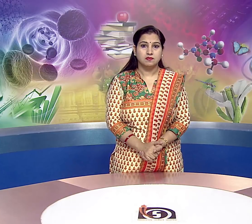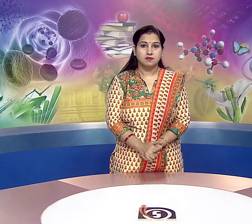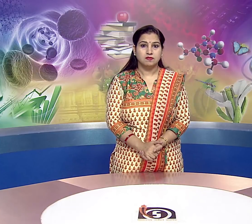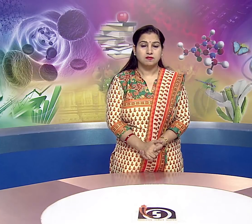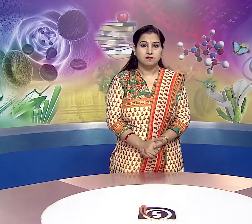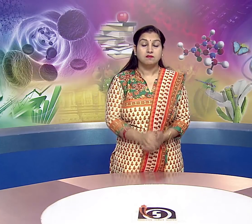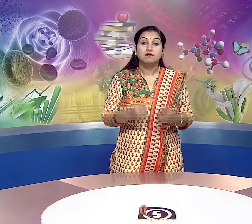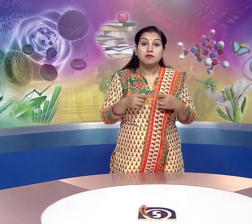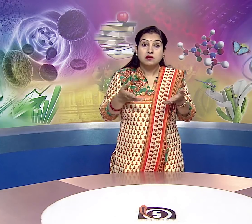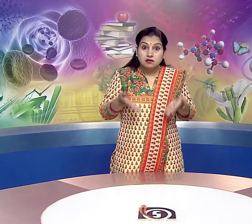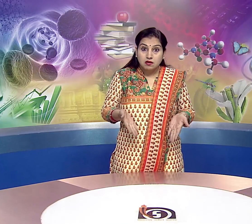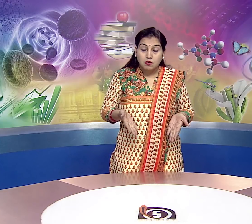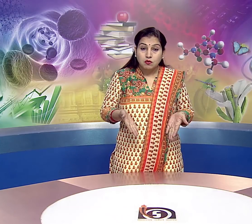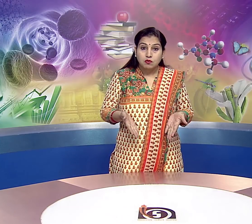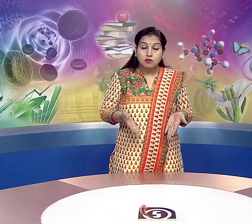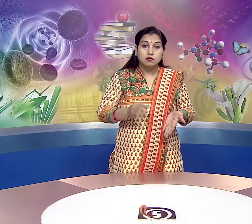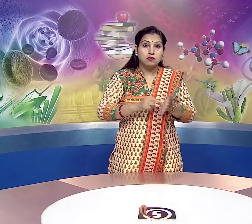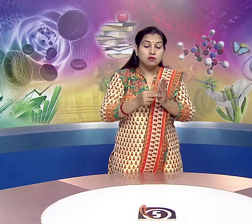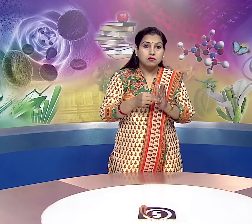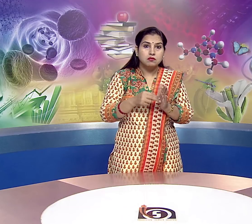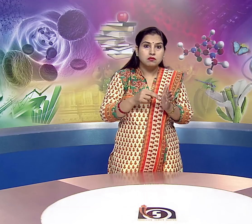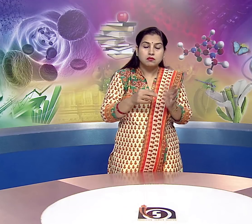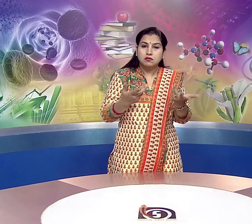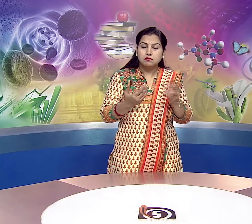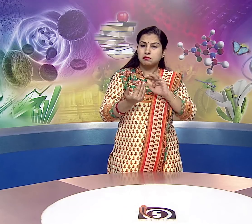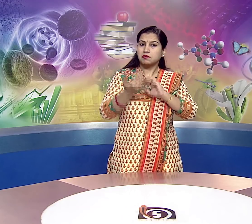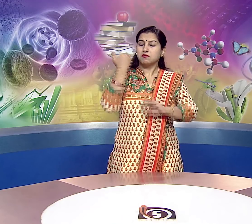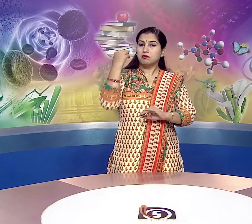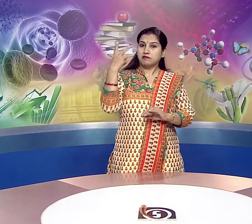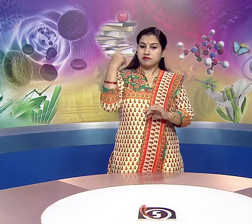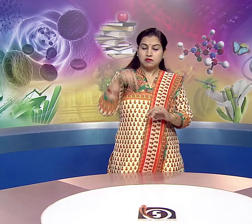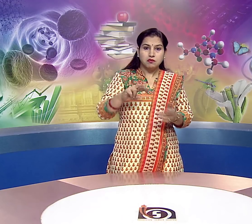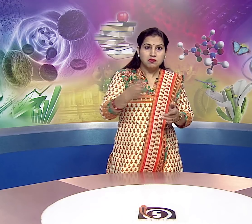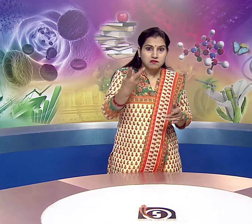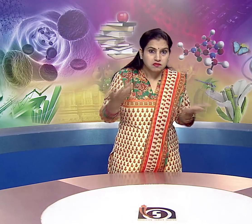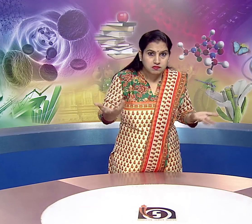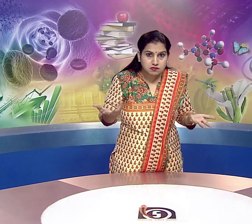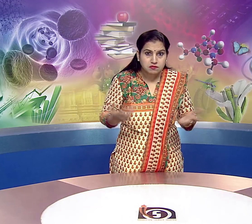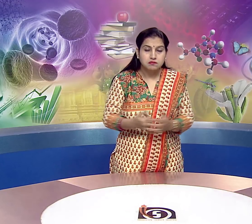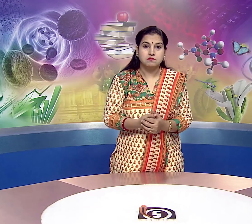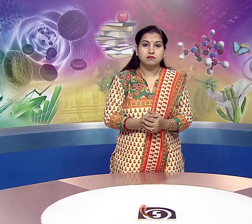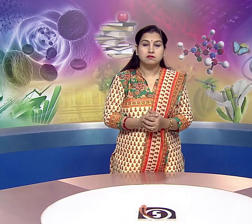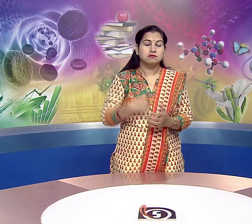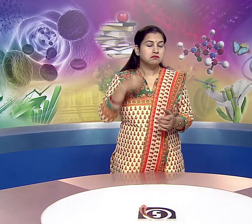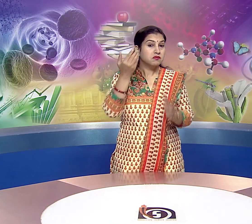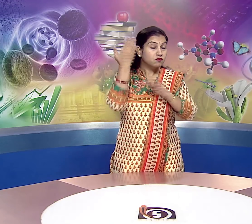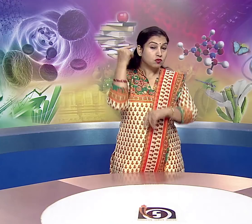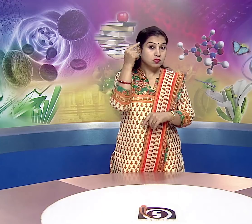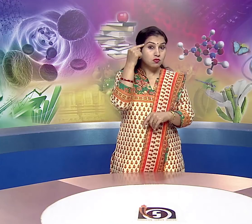By this, he meant that his opinion about human